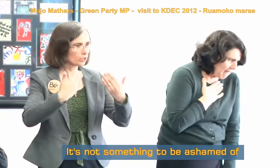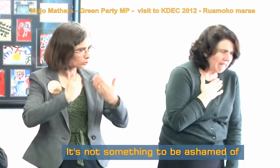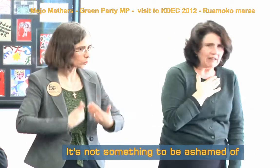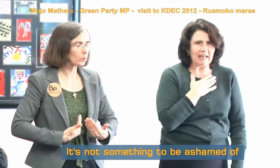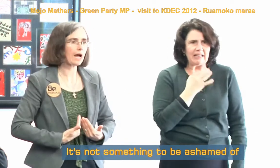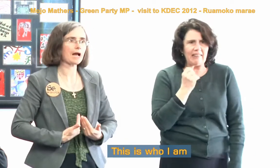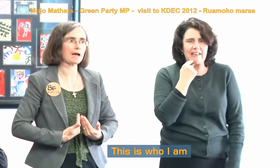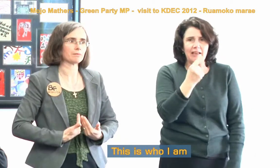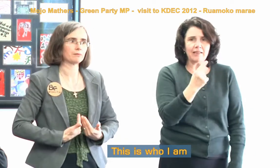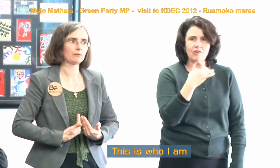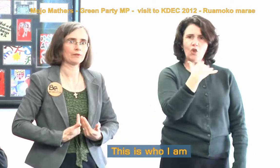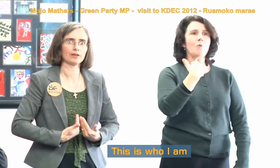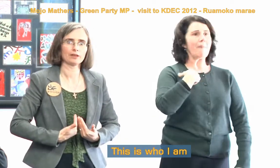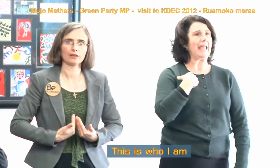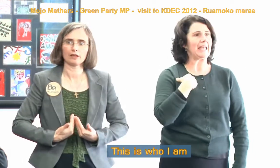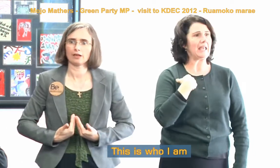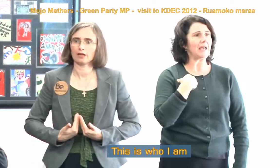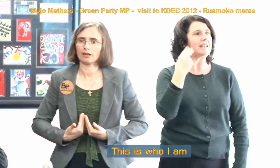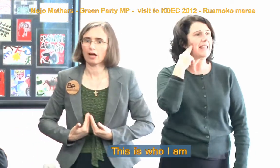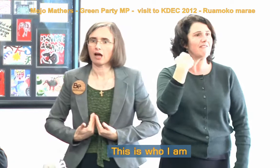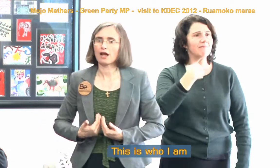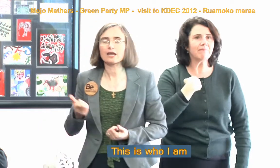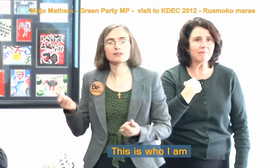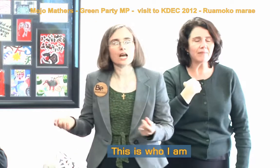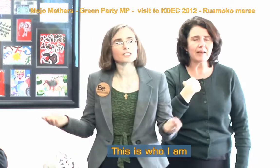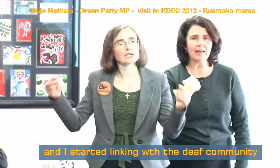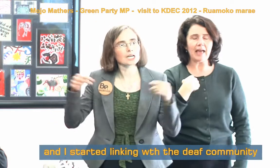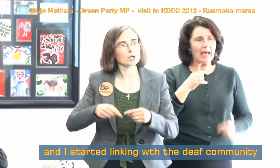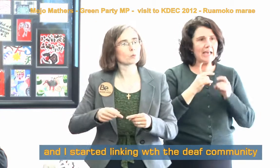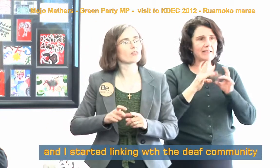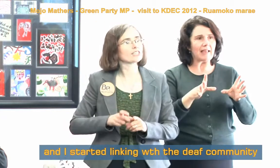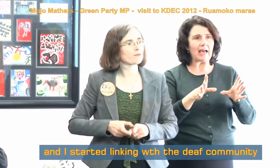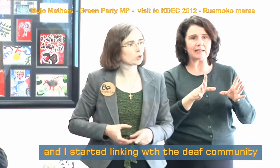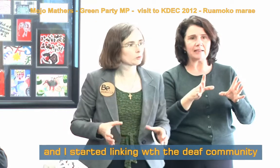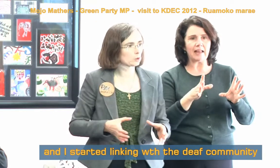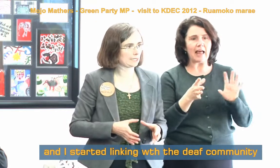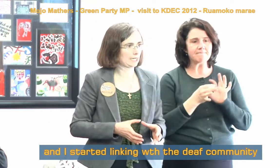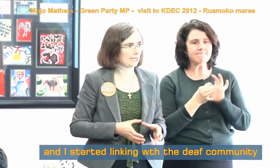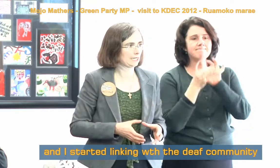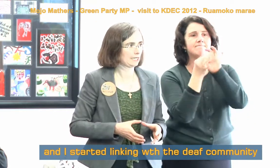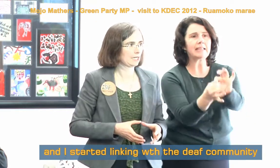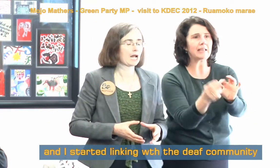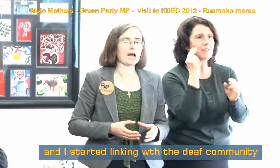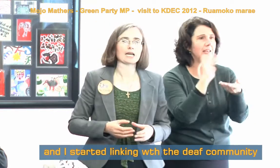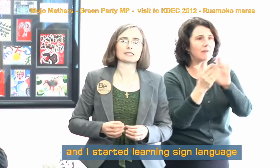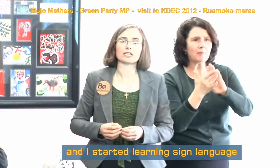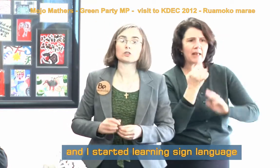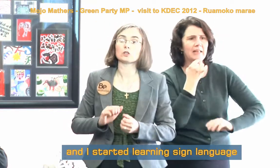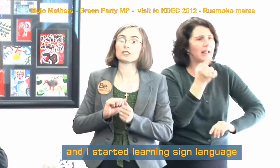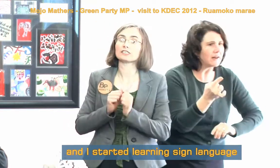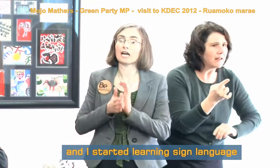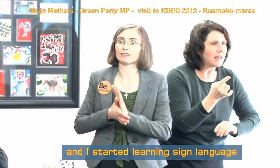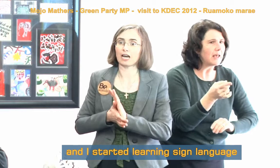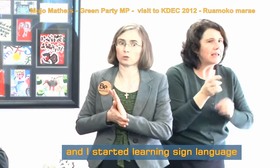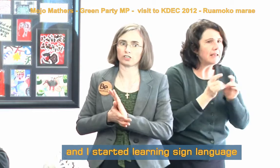This is who I am. And I started linking with the deaf community. And I started